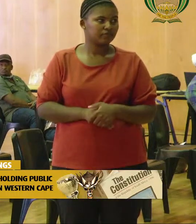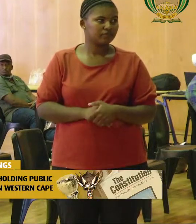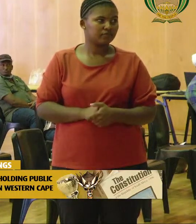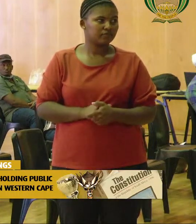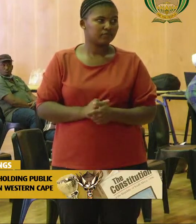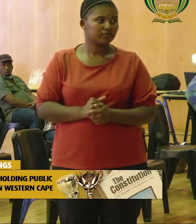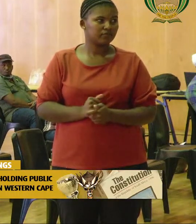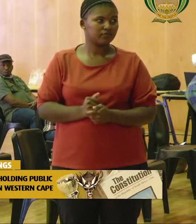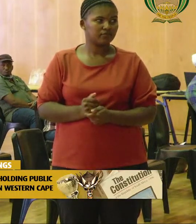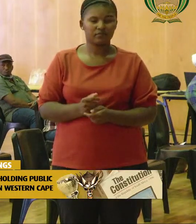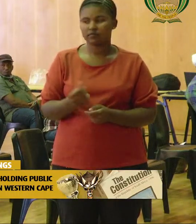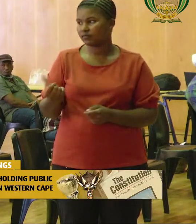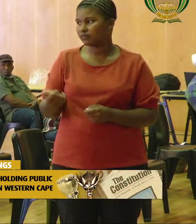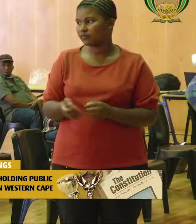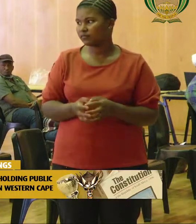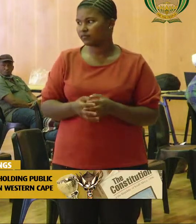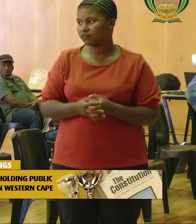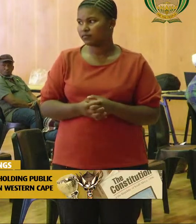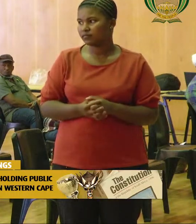Okay, thanks. You can proceed.